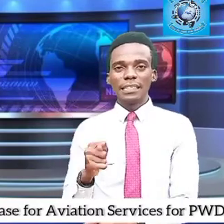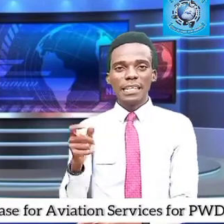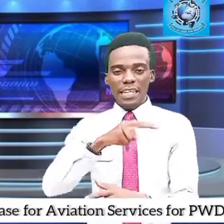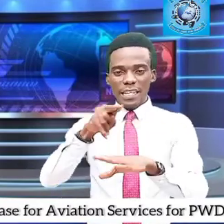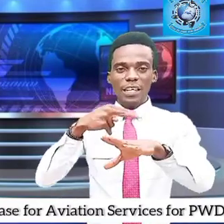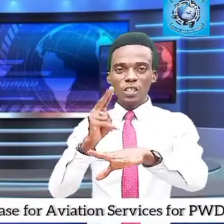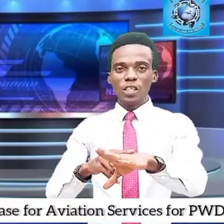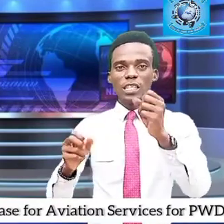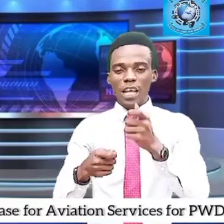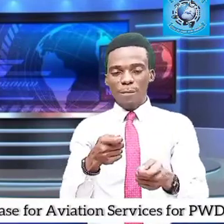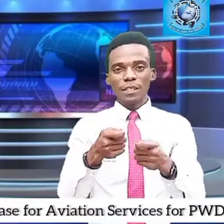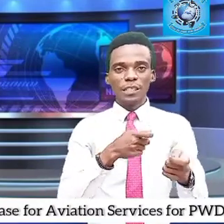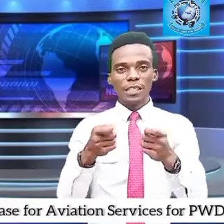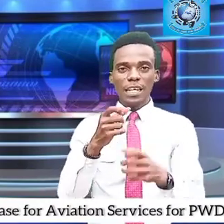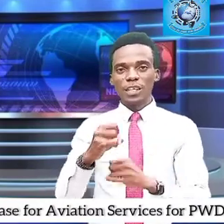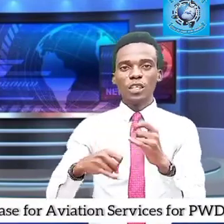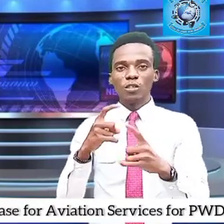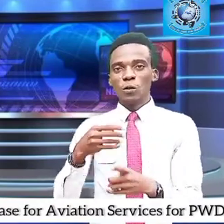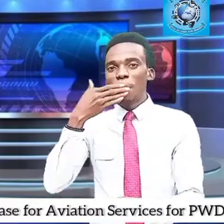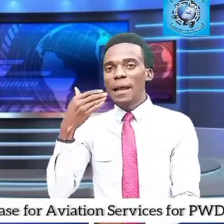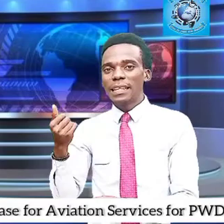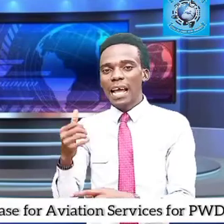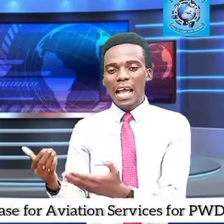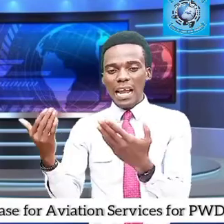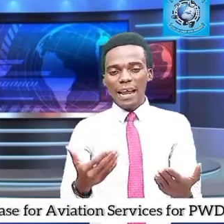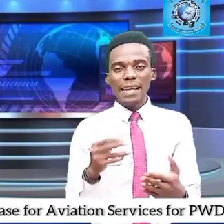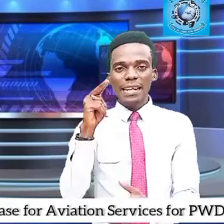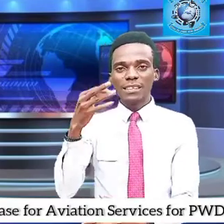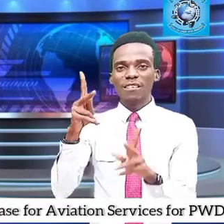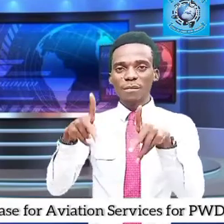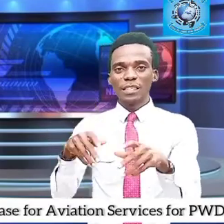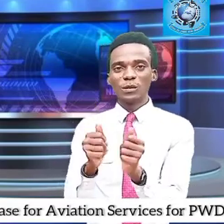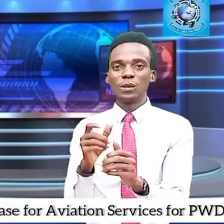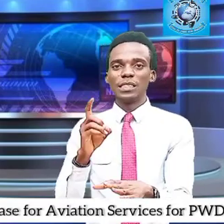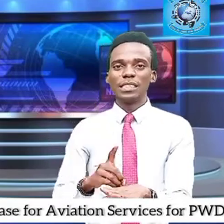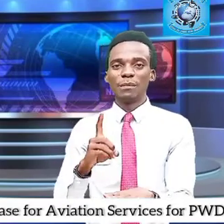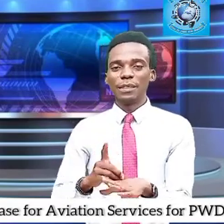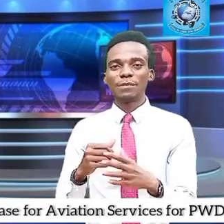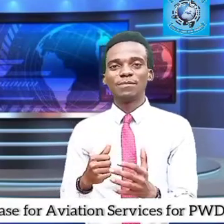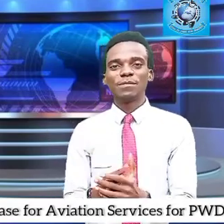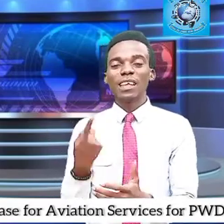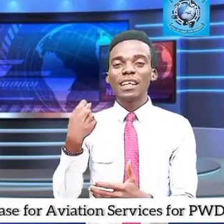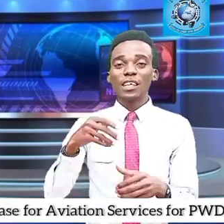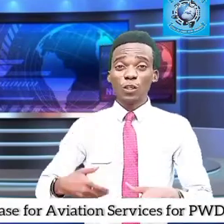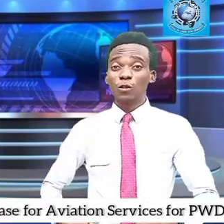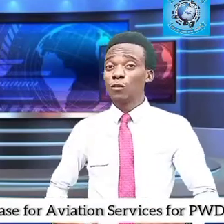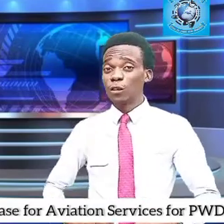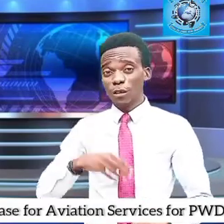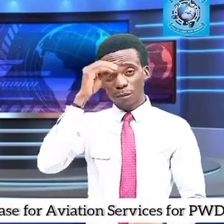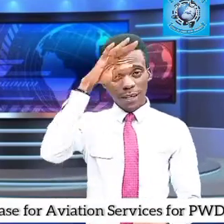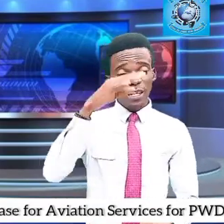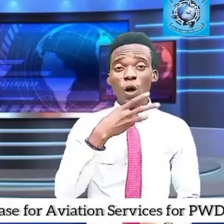administration industry to better accommodate needs of persons with disabilities. The youthful PDG